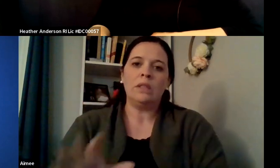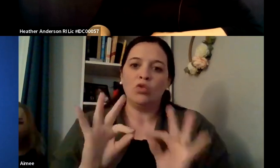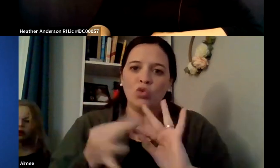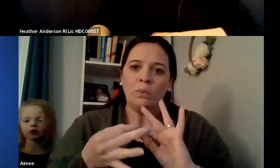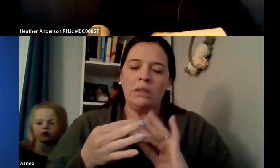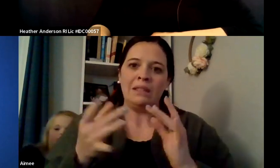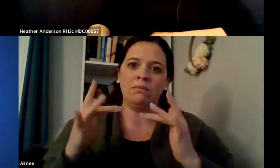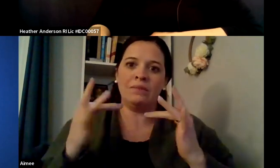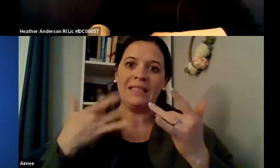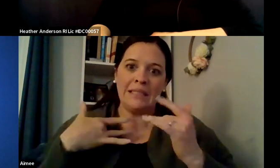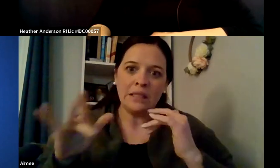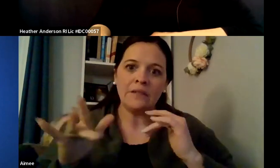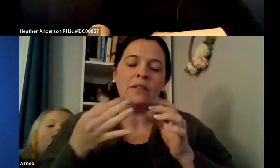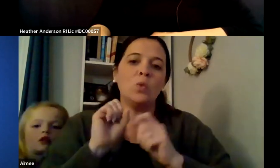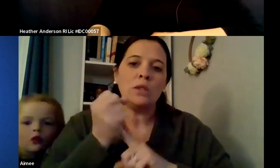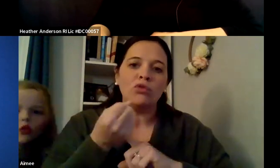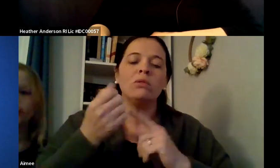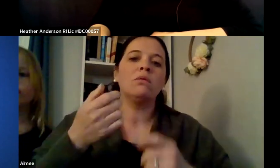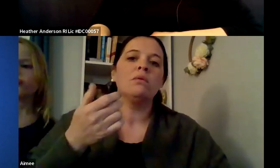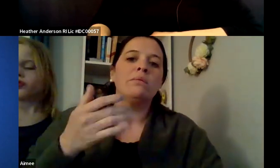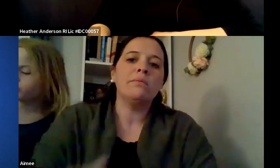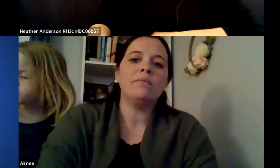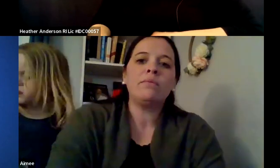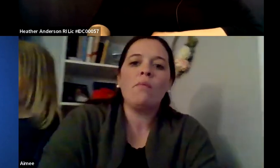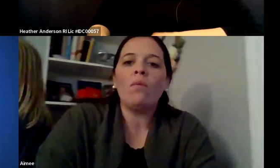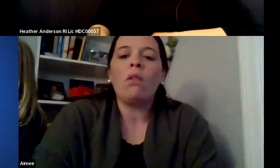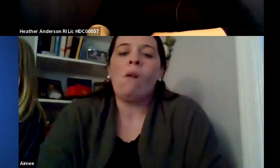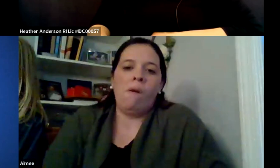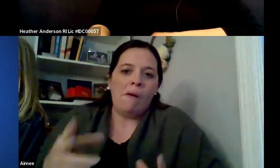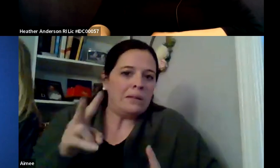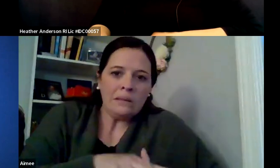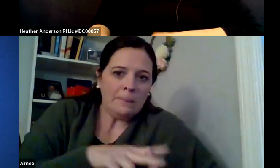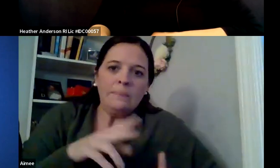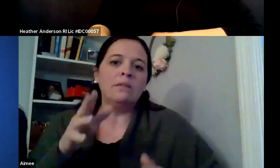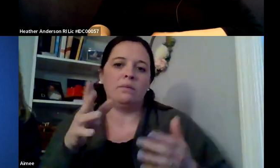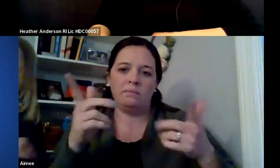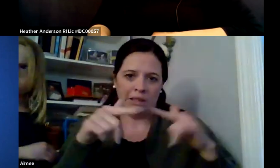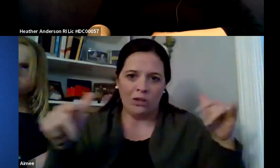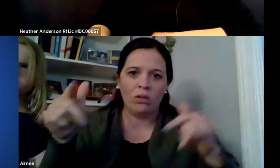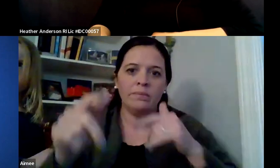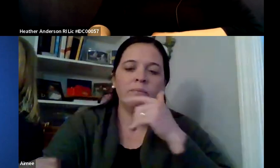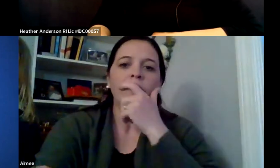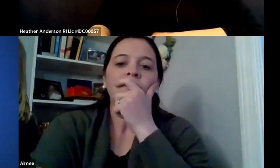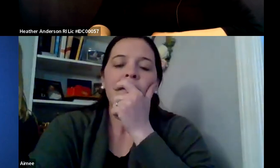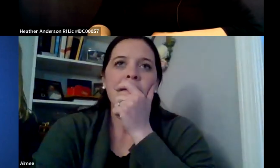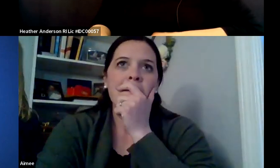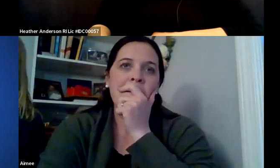DCYF cases, and are they capable? It's a very sensitive situation most of the time, and it's